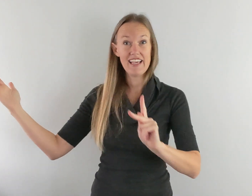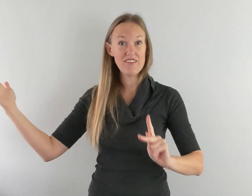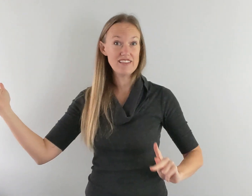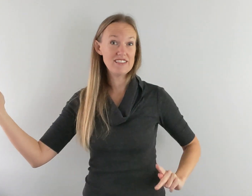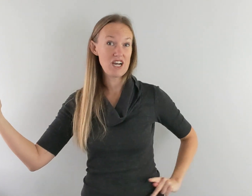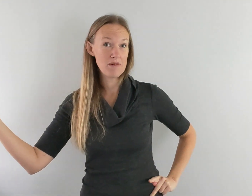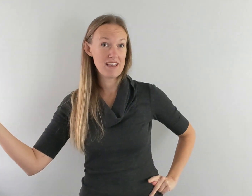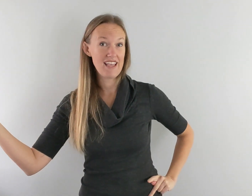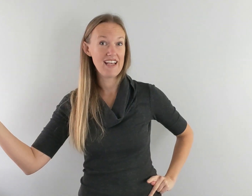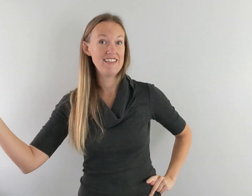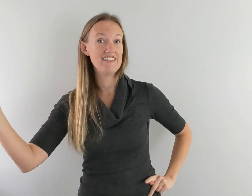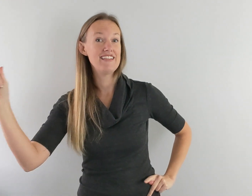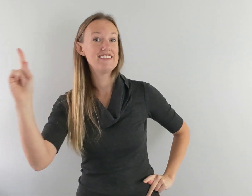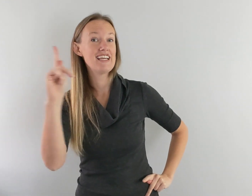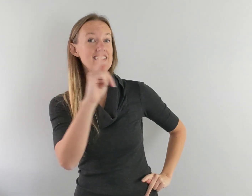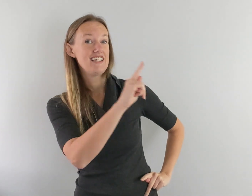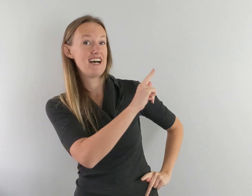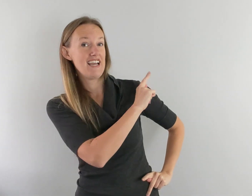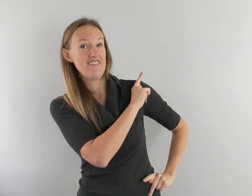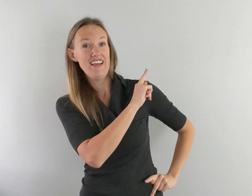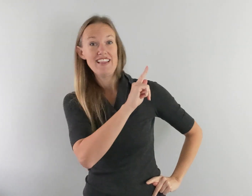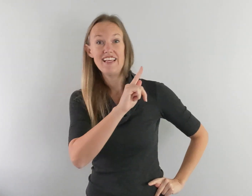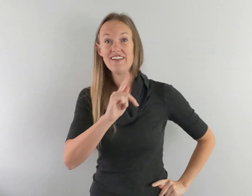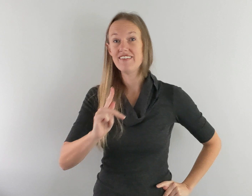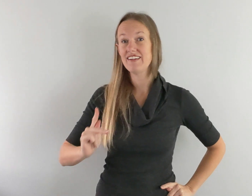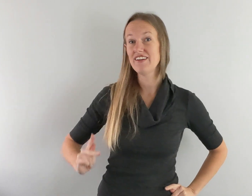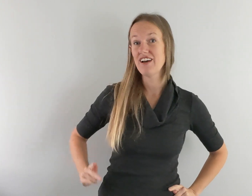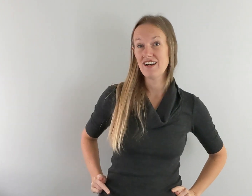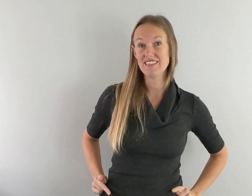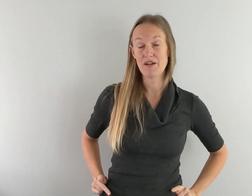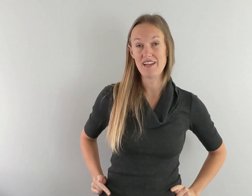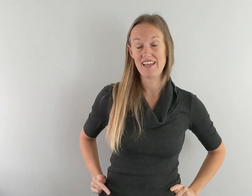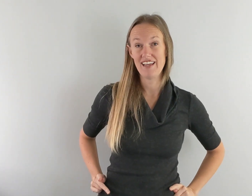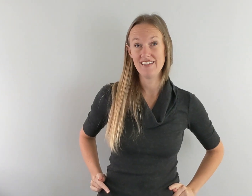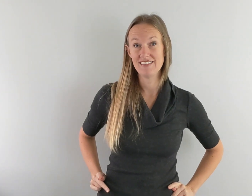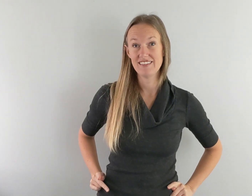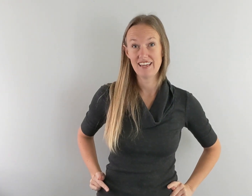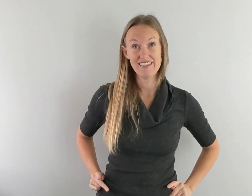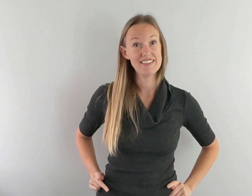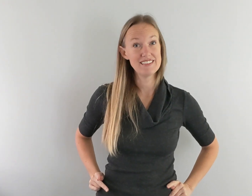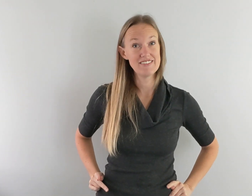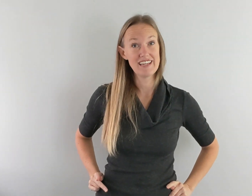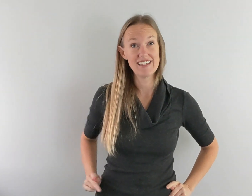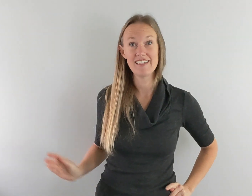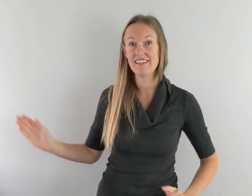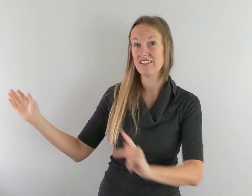king with their dominant hand, and then the second time, they did it with their non-dominant hand. Okay, so that's something kind of neat that you could